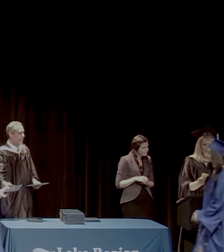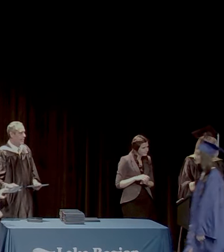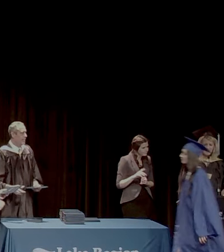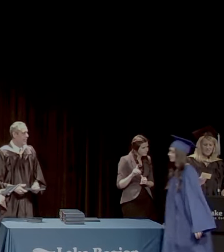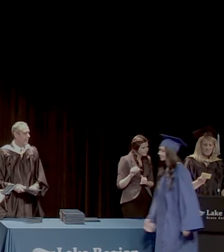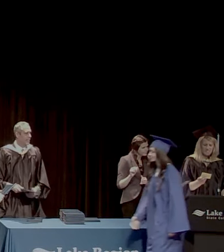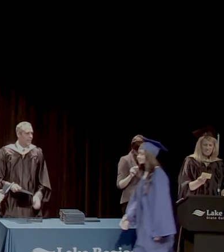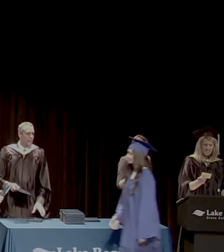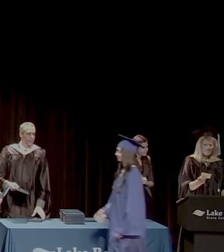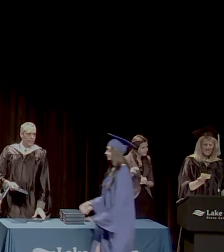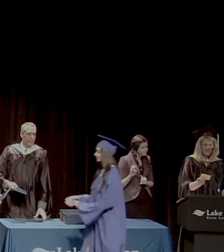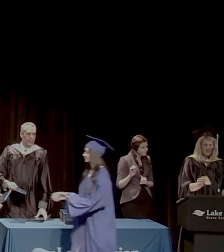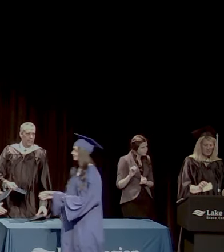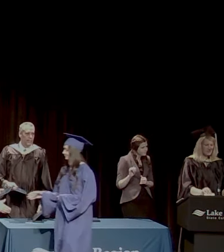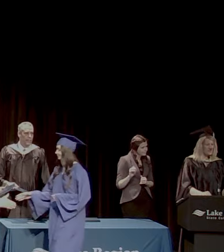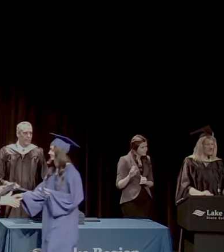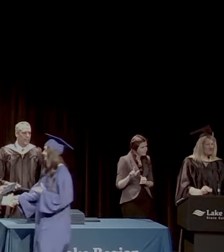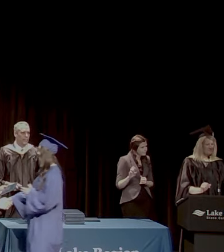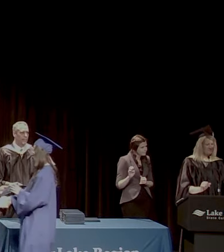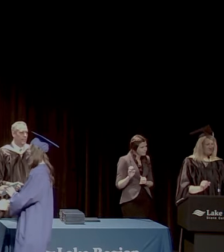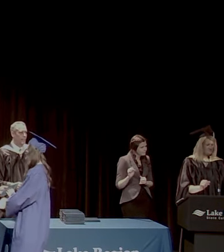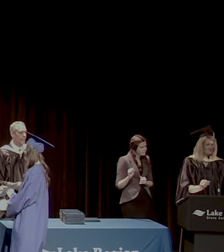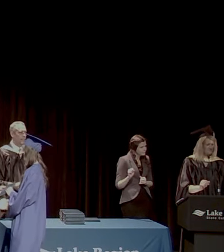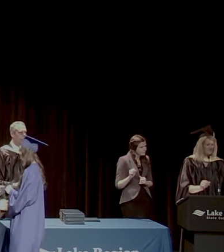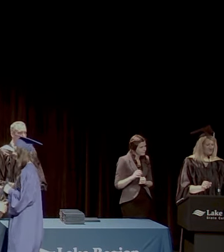Danielle Schwanke, Associate in Science, Liberal Arts.